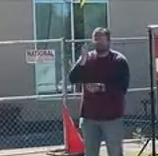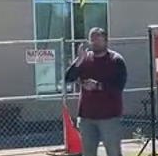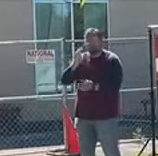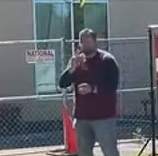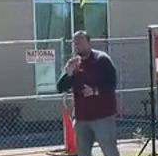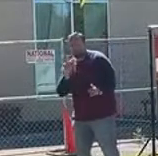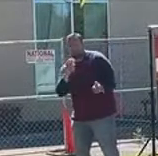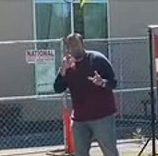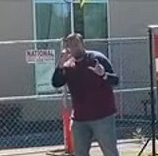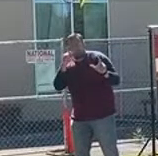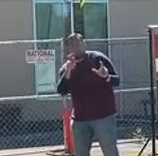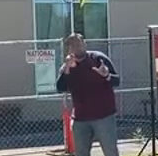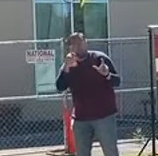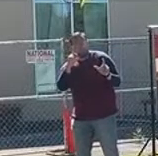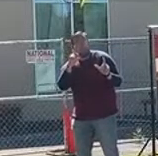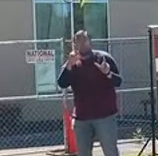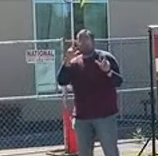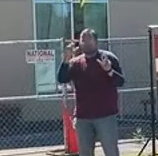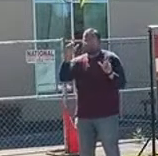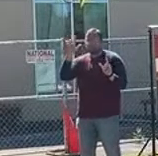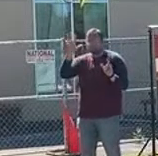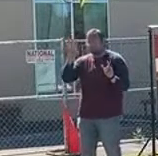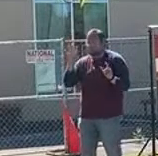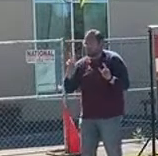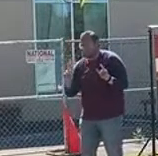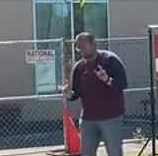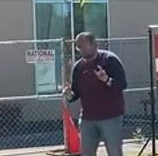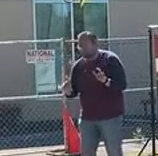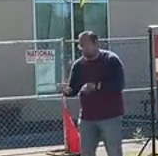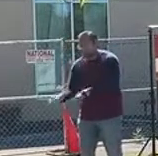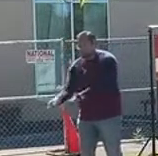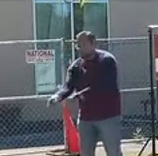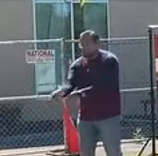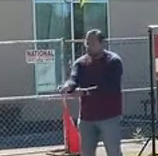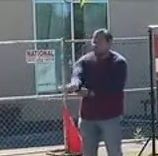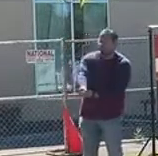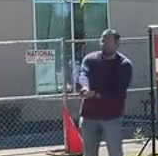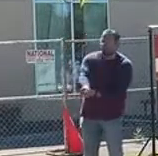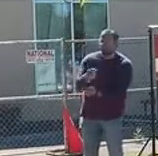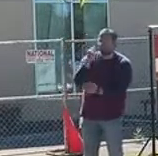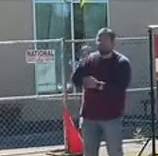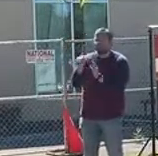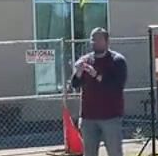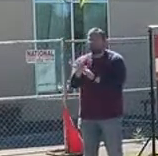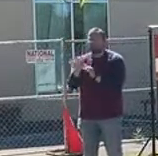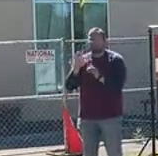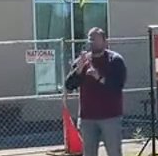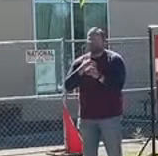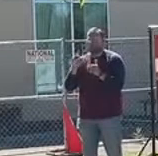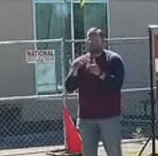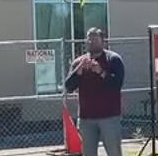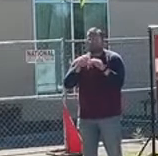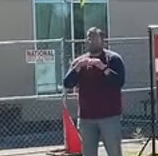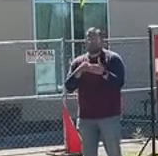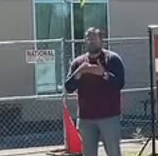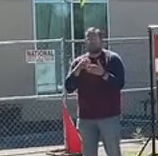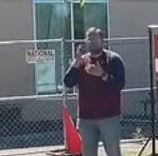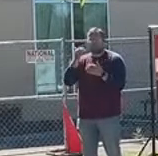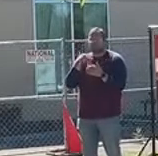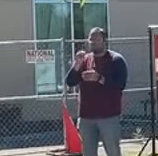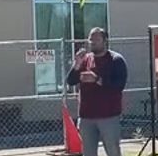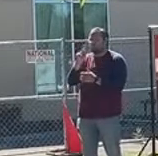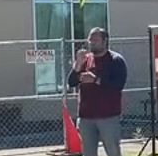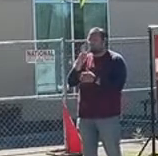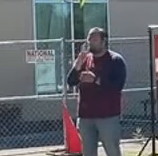picture, and I'll count you guys down, and we'll turn the dirt for some video. So in our first group, we'll have Mike